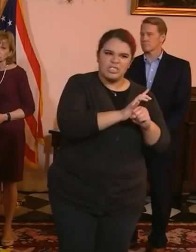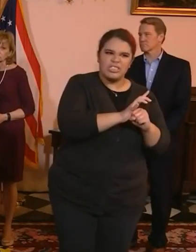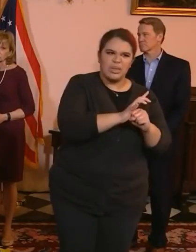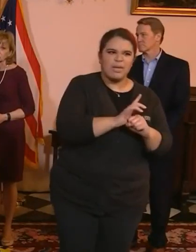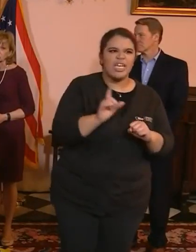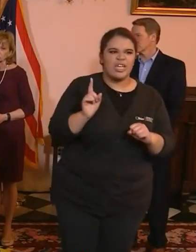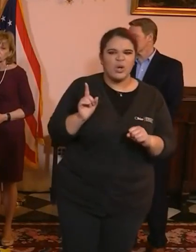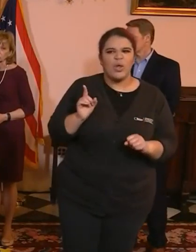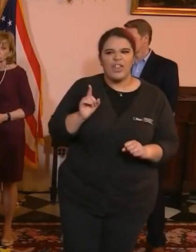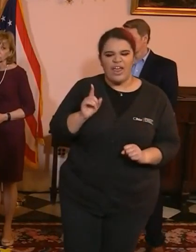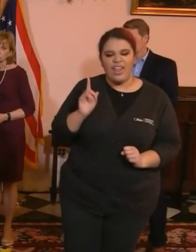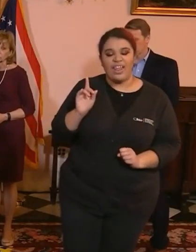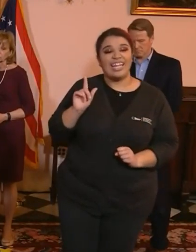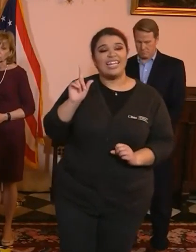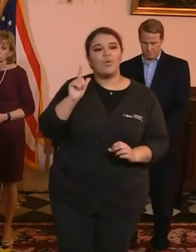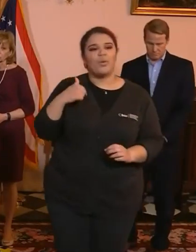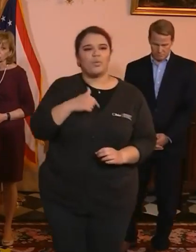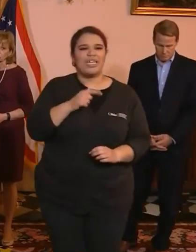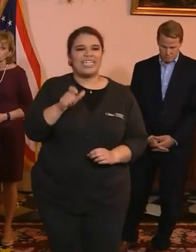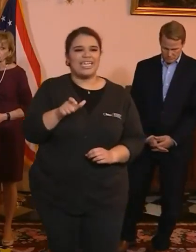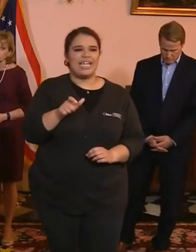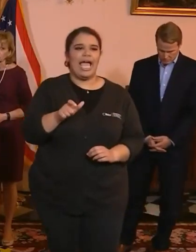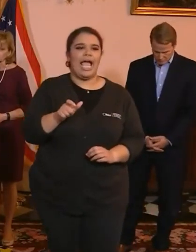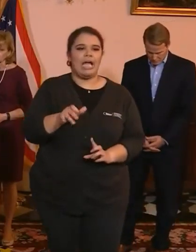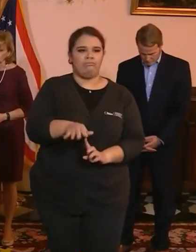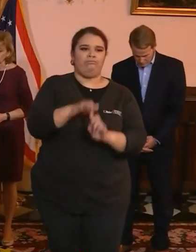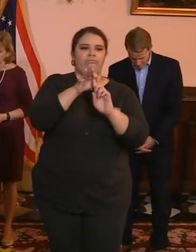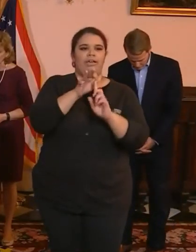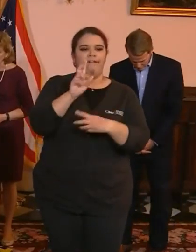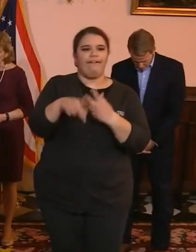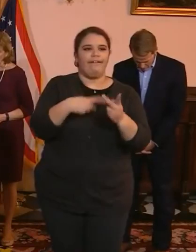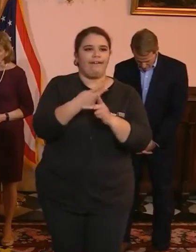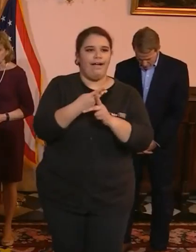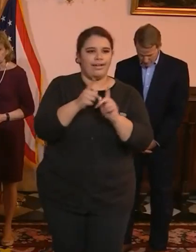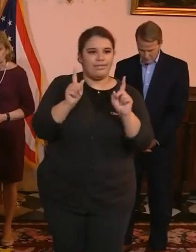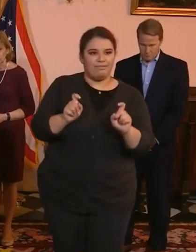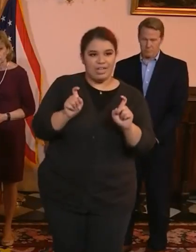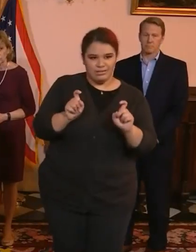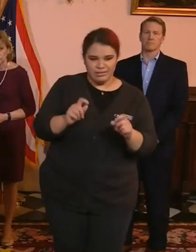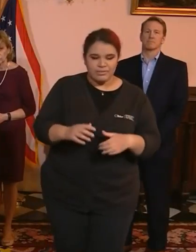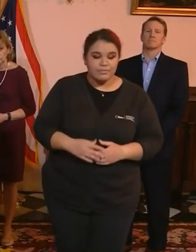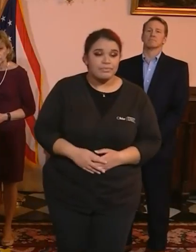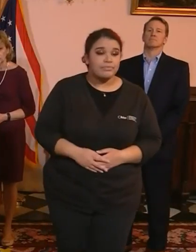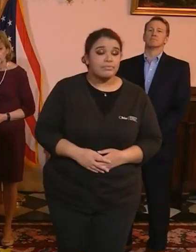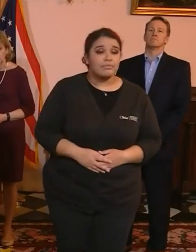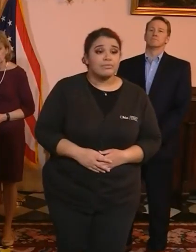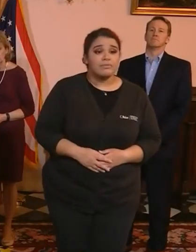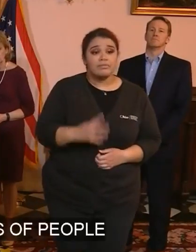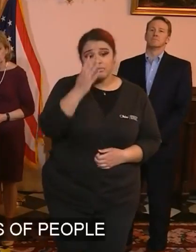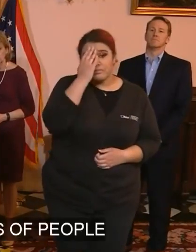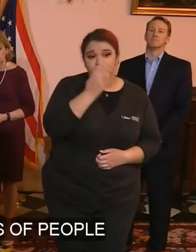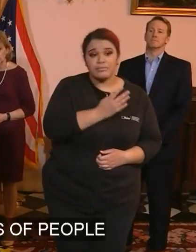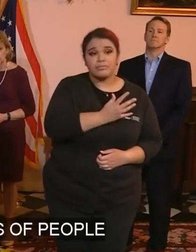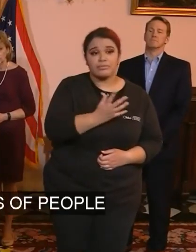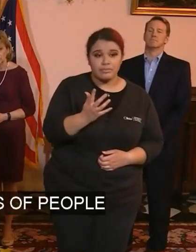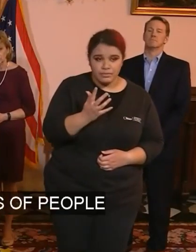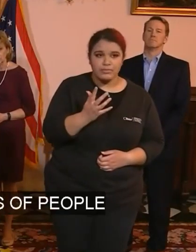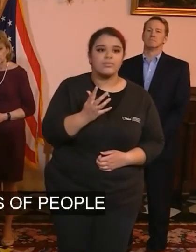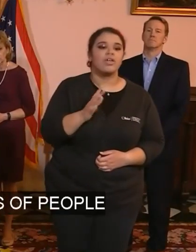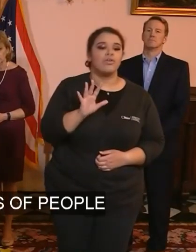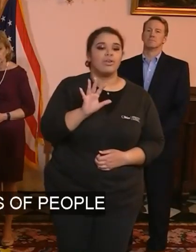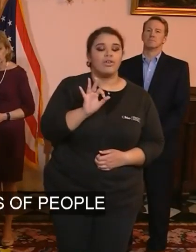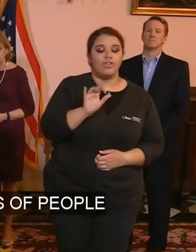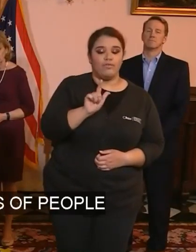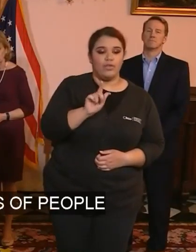so we will have numbers of people who go through this. Even our flu estimates, you should know the flu estimates we do. We have sentinel surveillance,